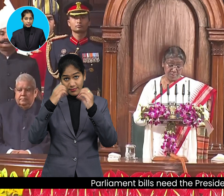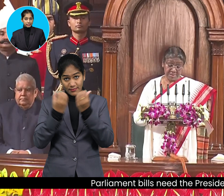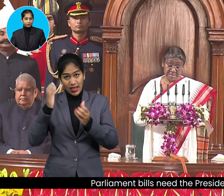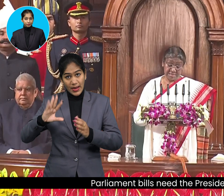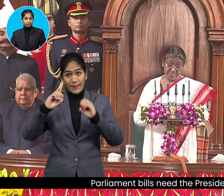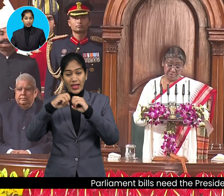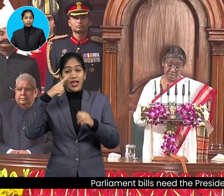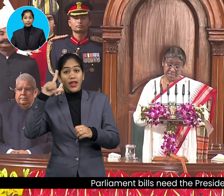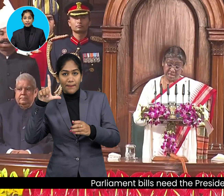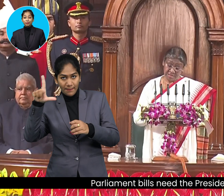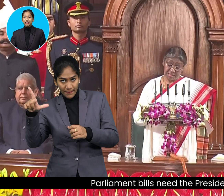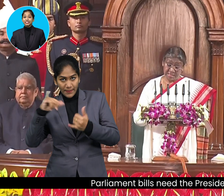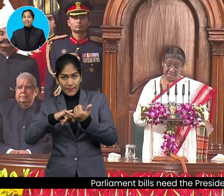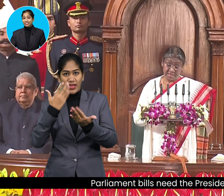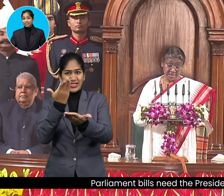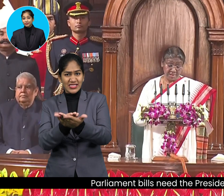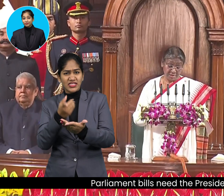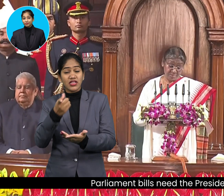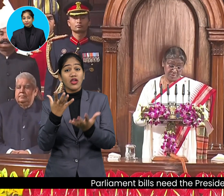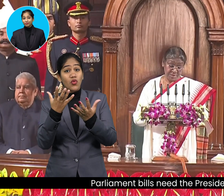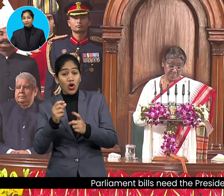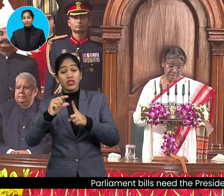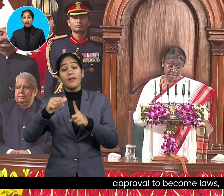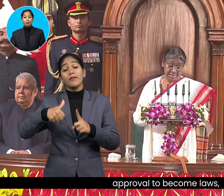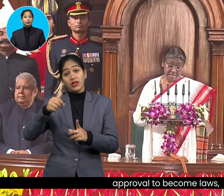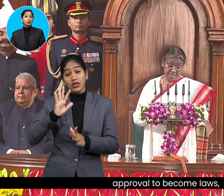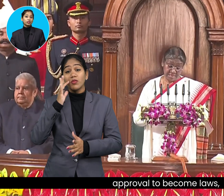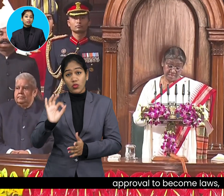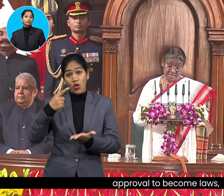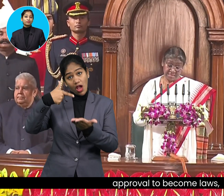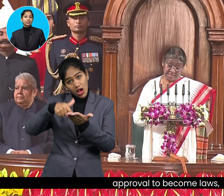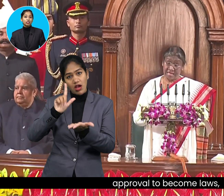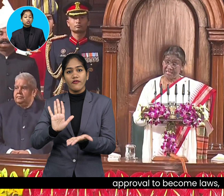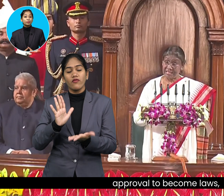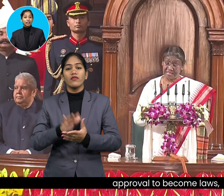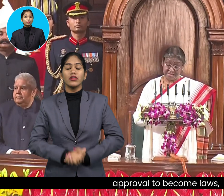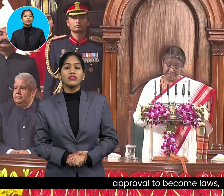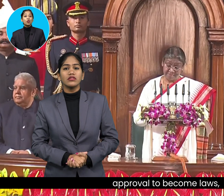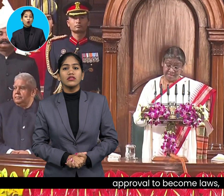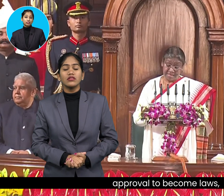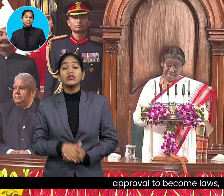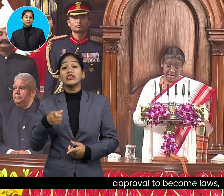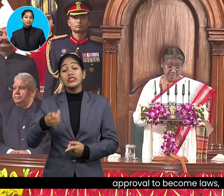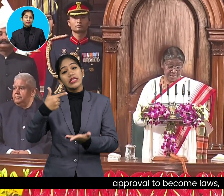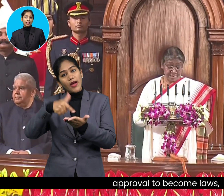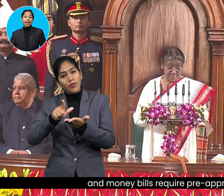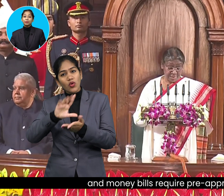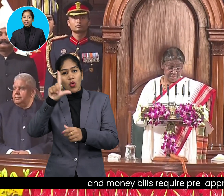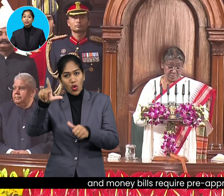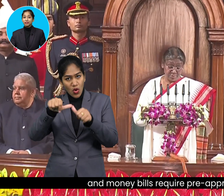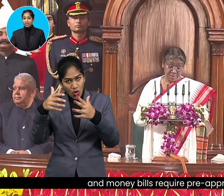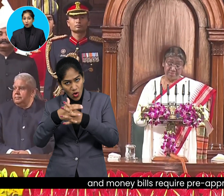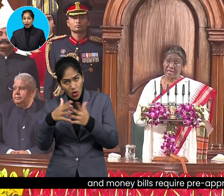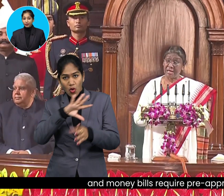Parliament bills need the President's approval to become laws,